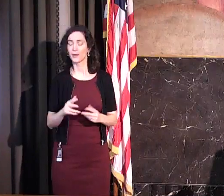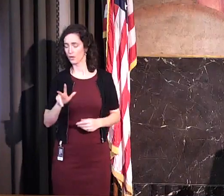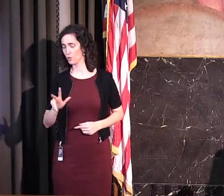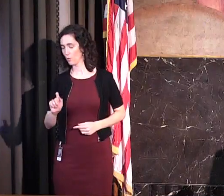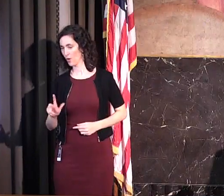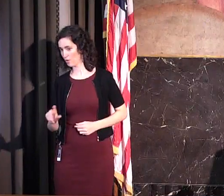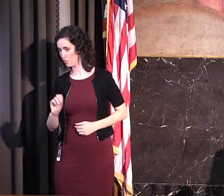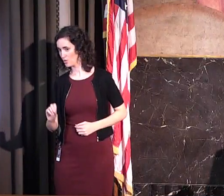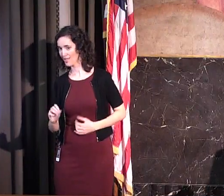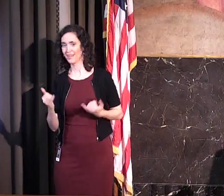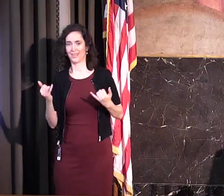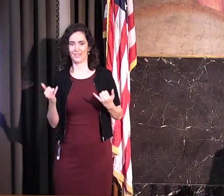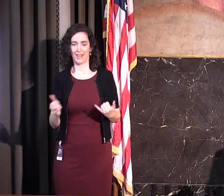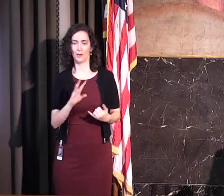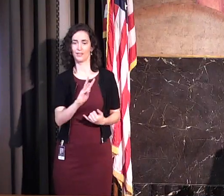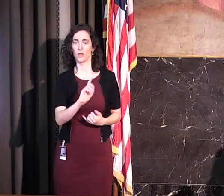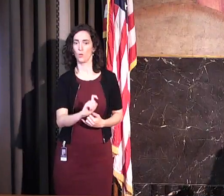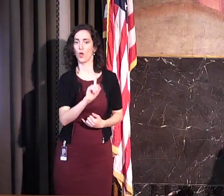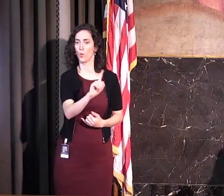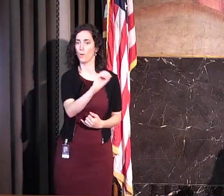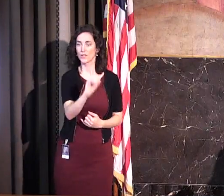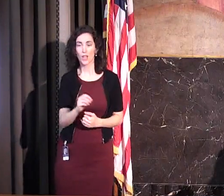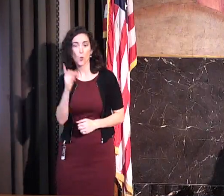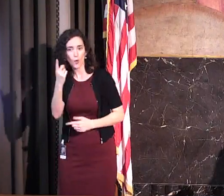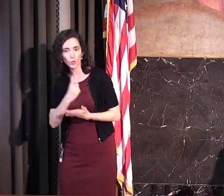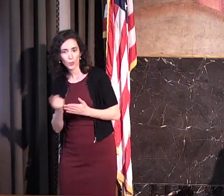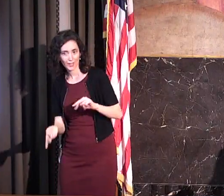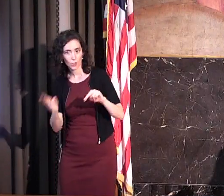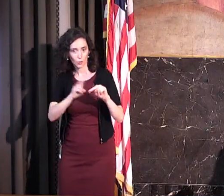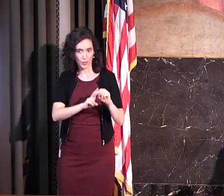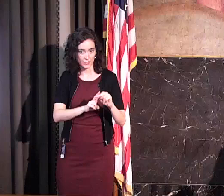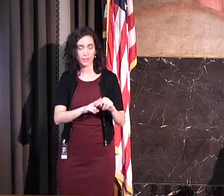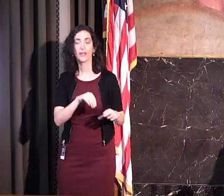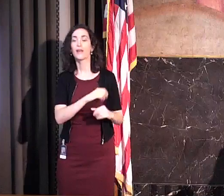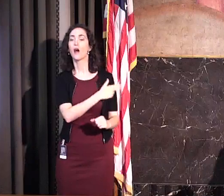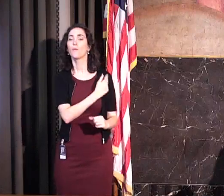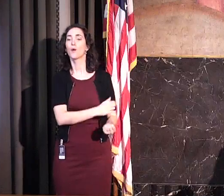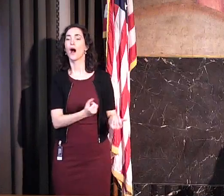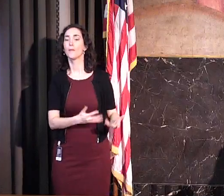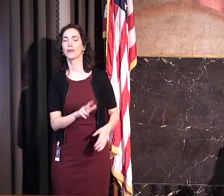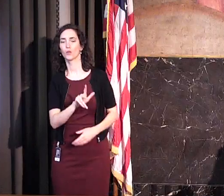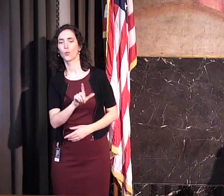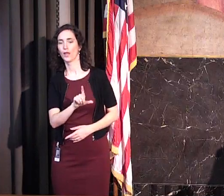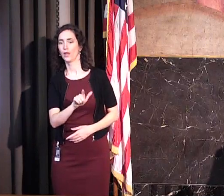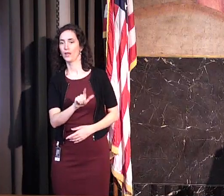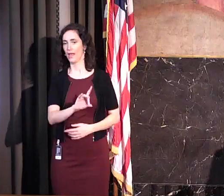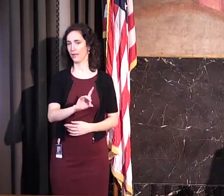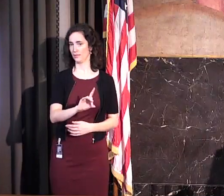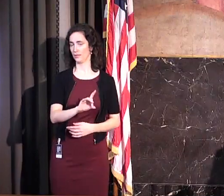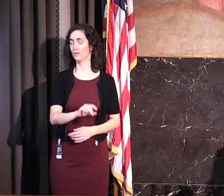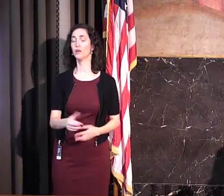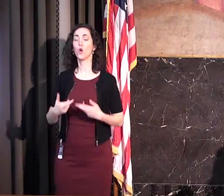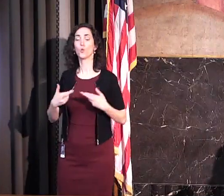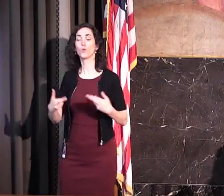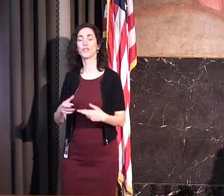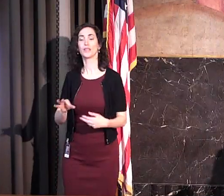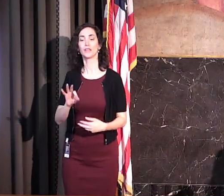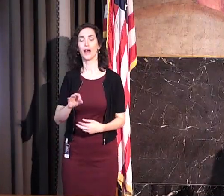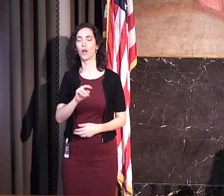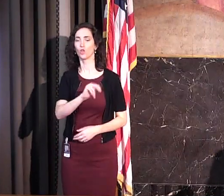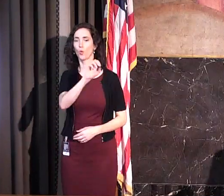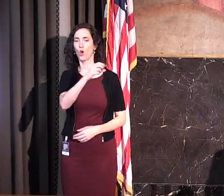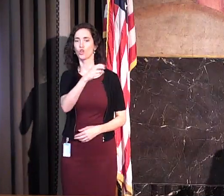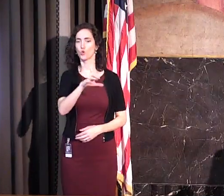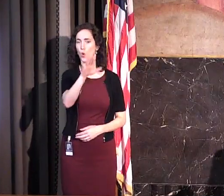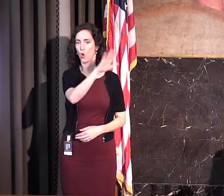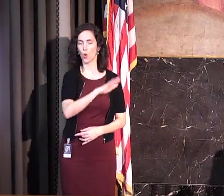to 6.1% in the past week. There are 28 patients hospitalized. And finally, in Region 9, the North Shore, cases